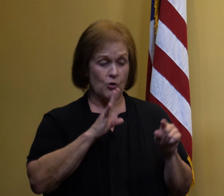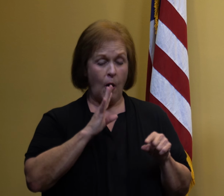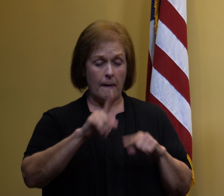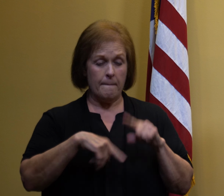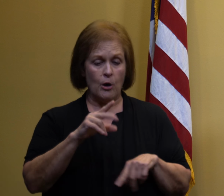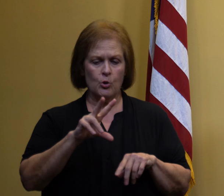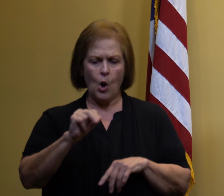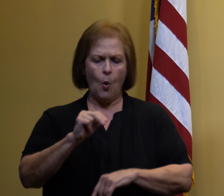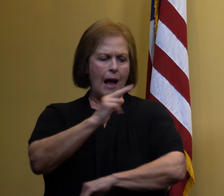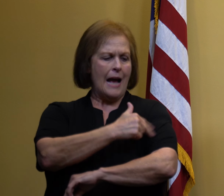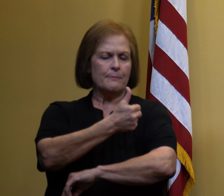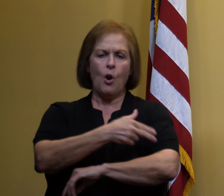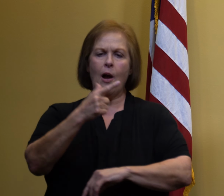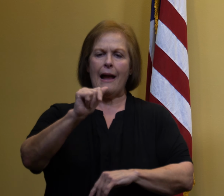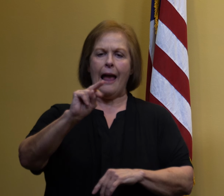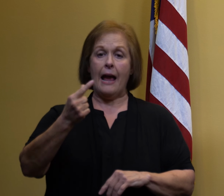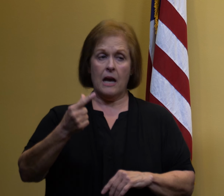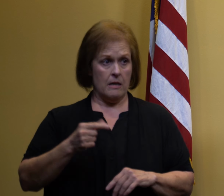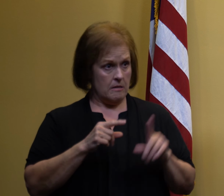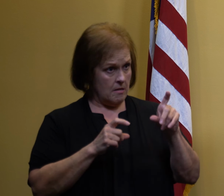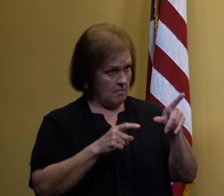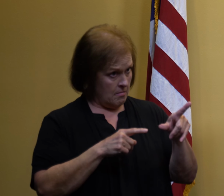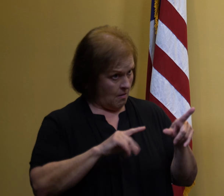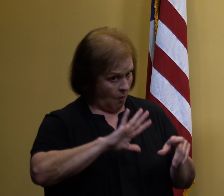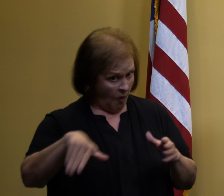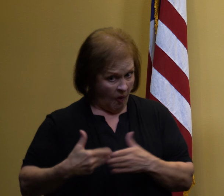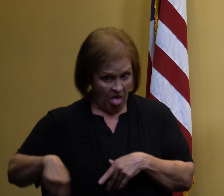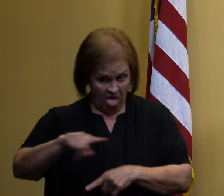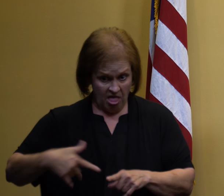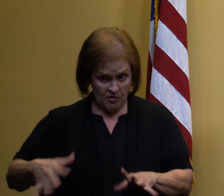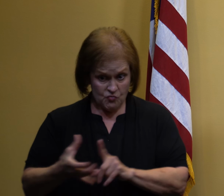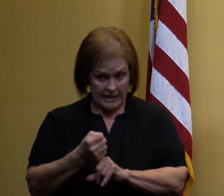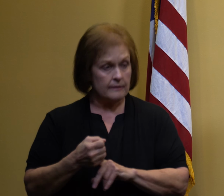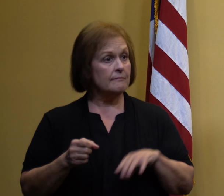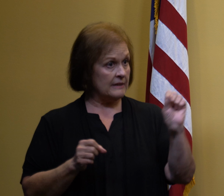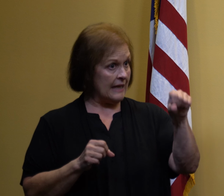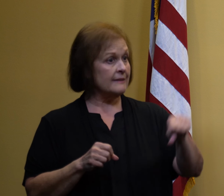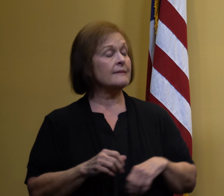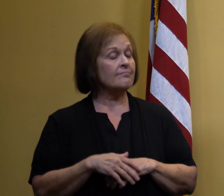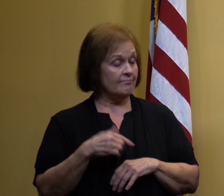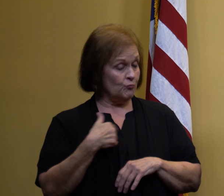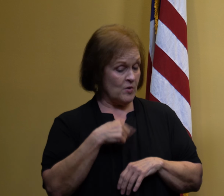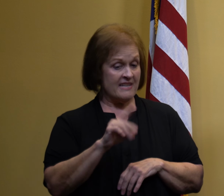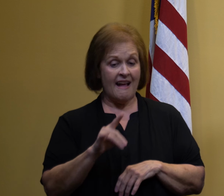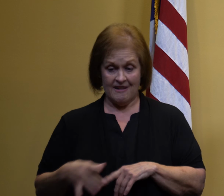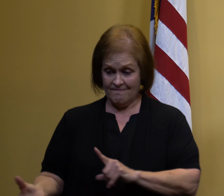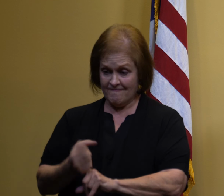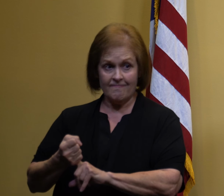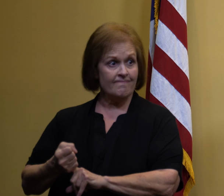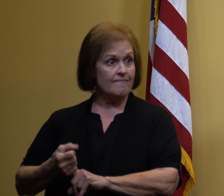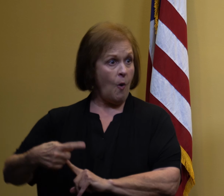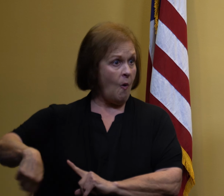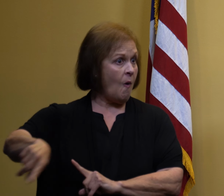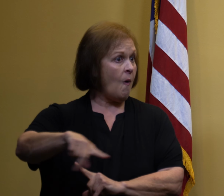gang, but were all of them arrested? The ones that we have arrested, yeah, they're off the street. And that's what we're contributing